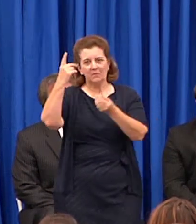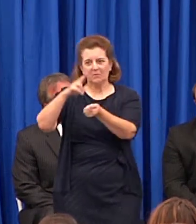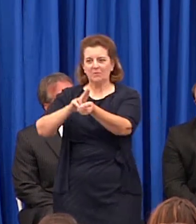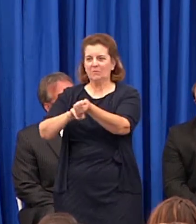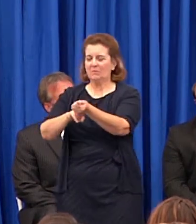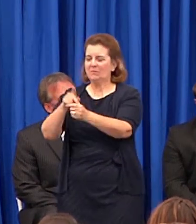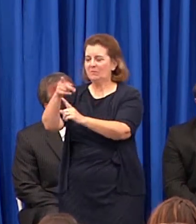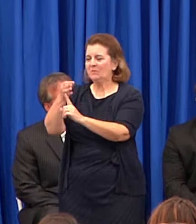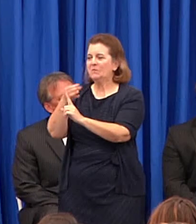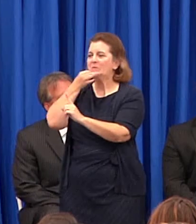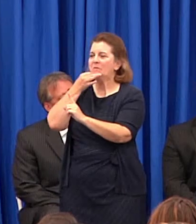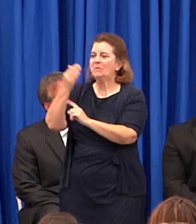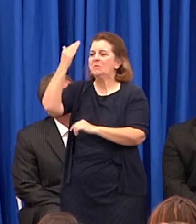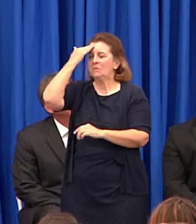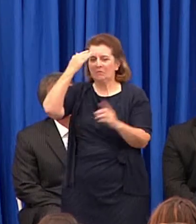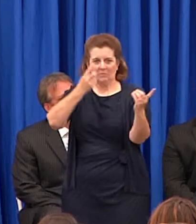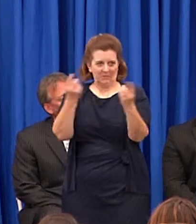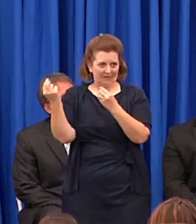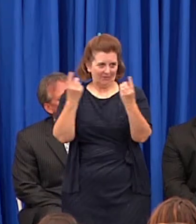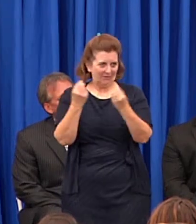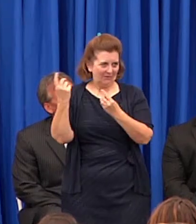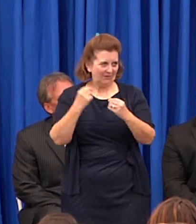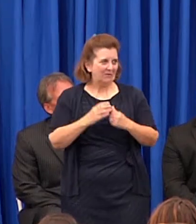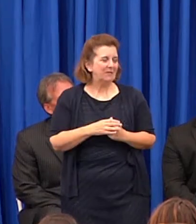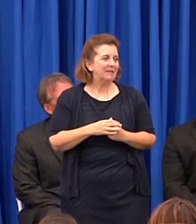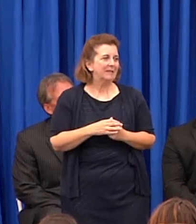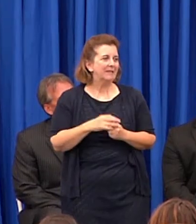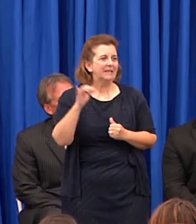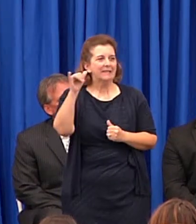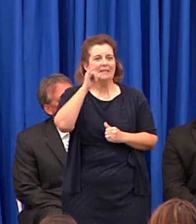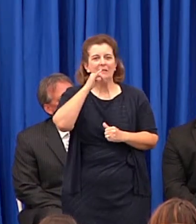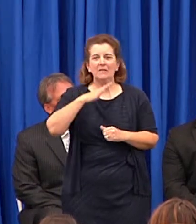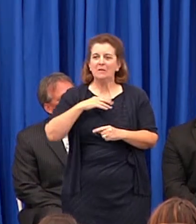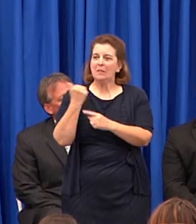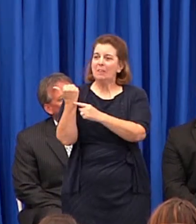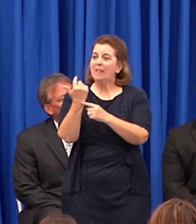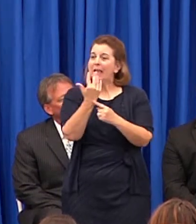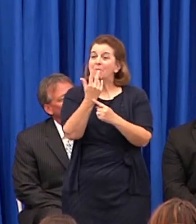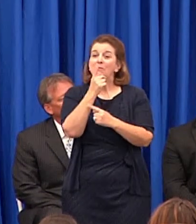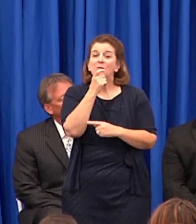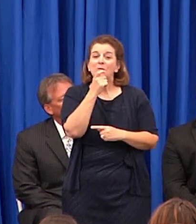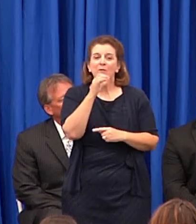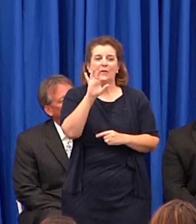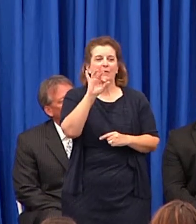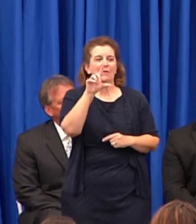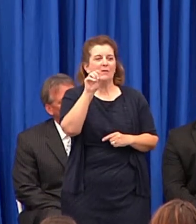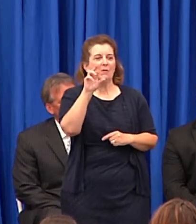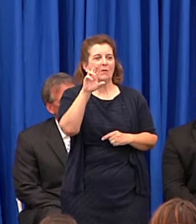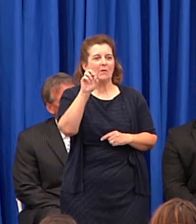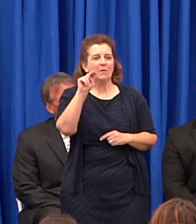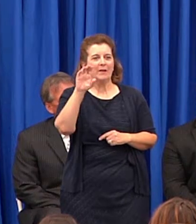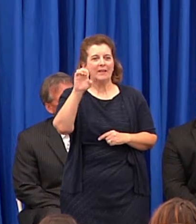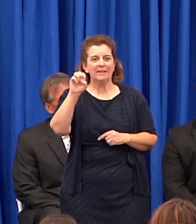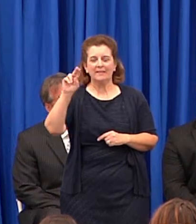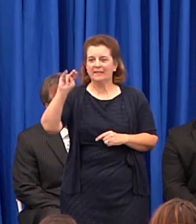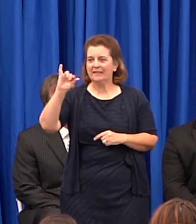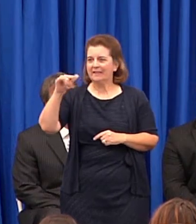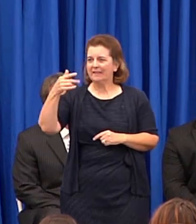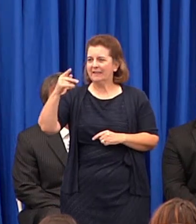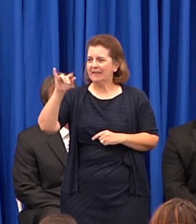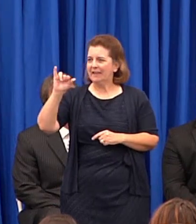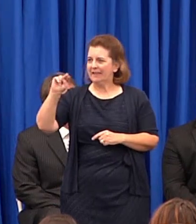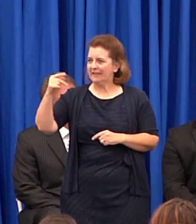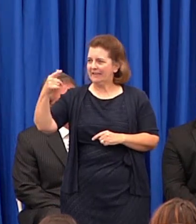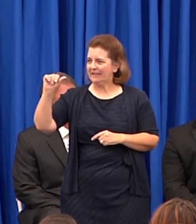know about critical thinking. The lady with the lamp, Florence Nightingale. This week is Nurses Week because